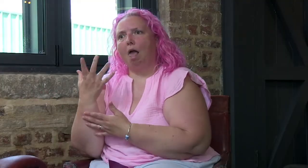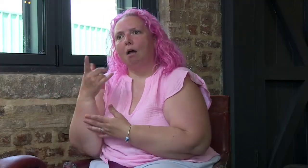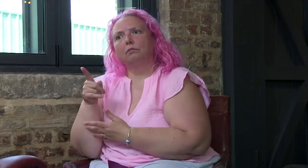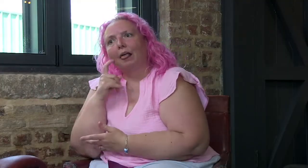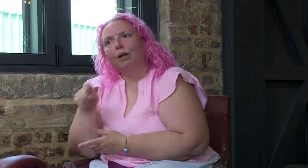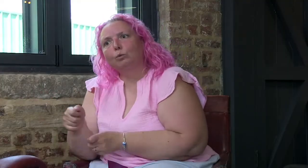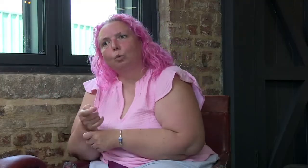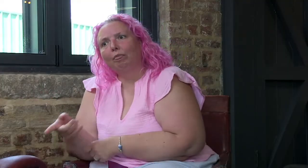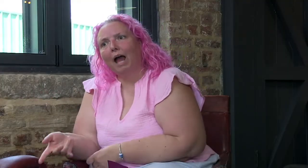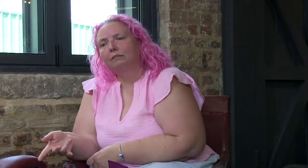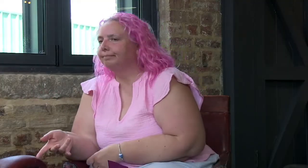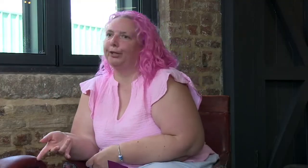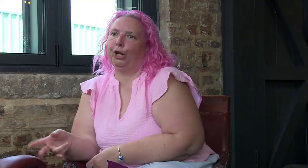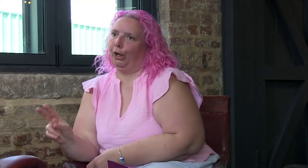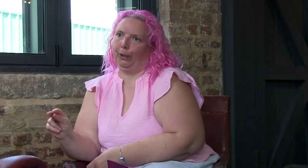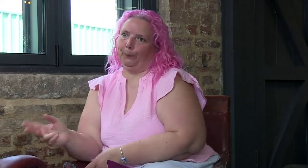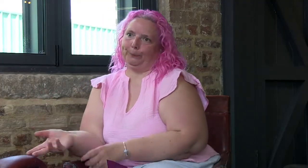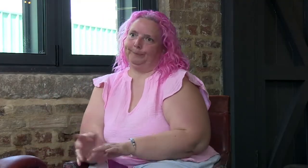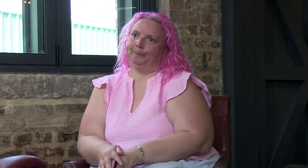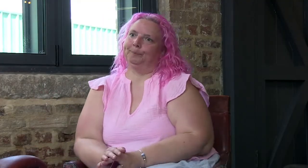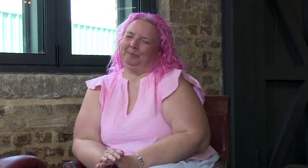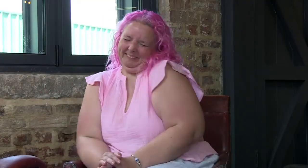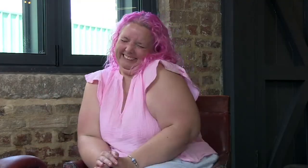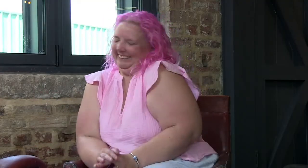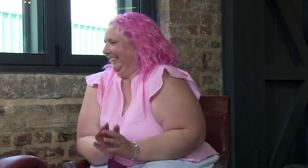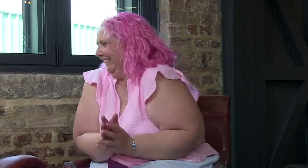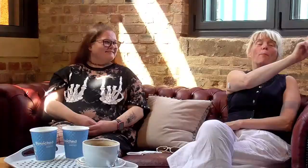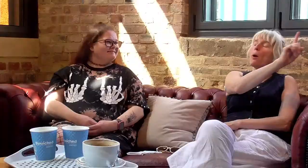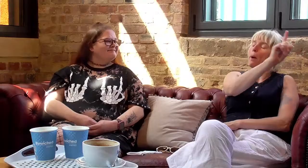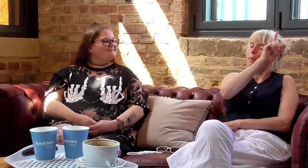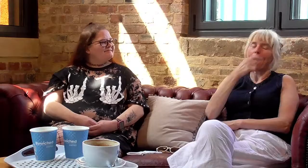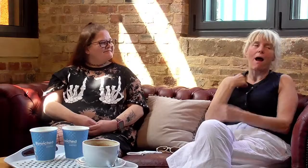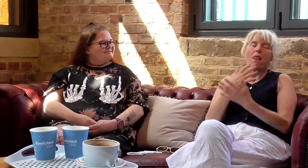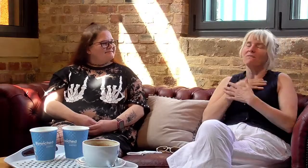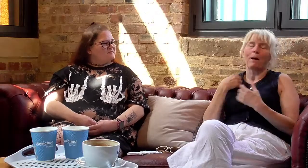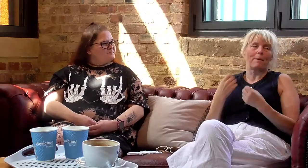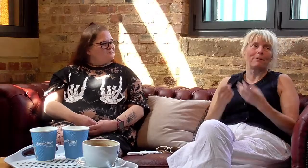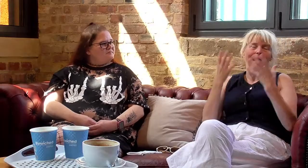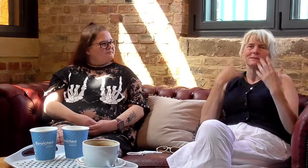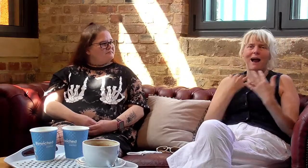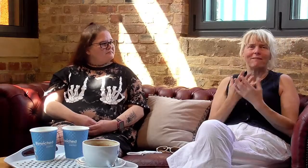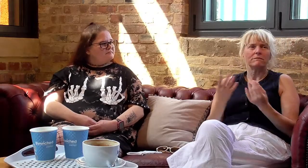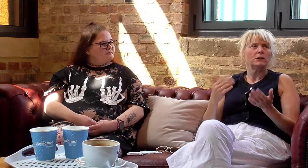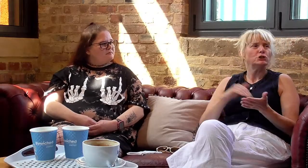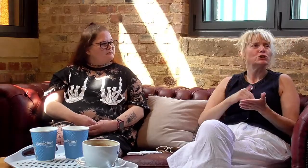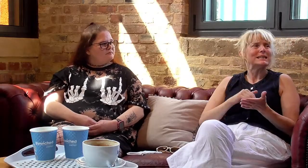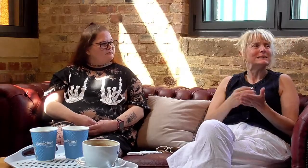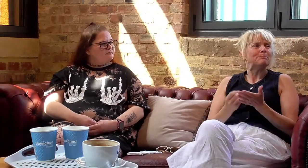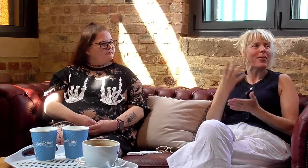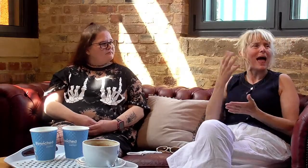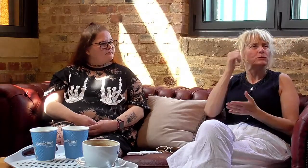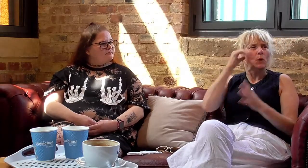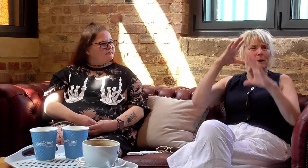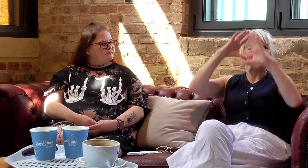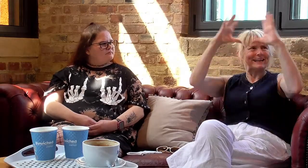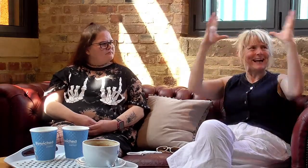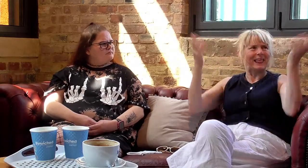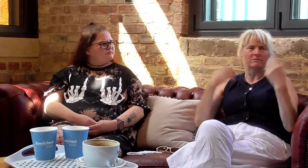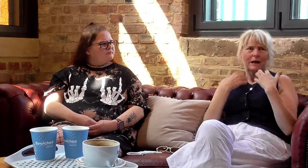helps me to know what's going on. Plants can't do that, Nadia. No. Oh, but I do love my plants as well. I've got a cheese plant.